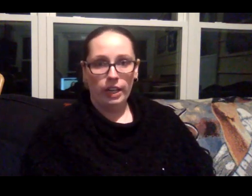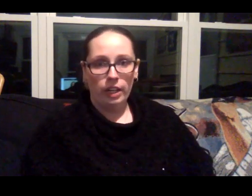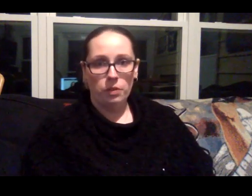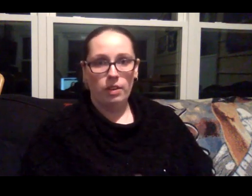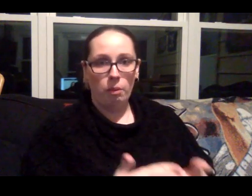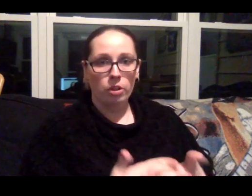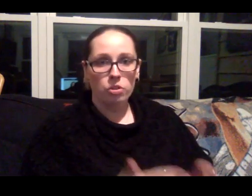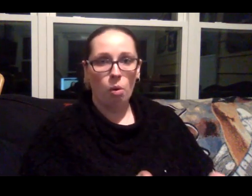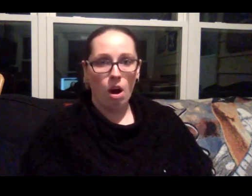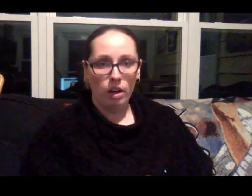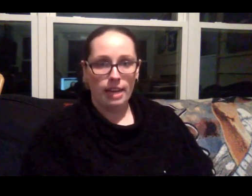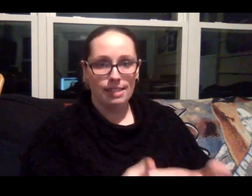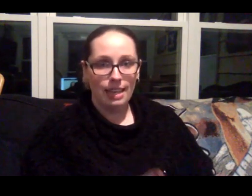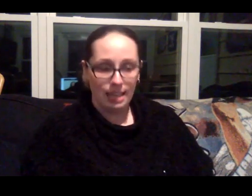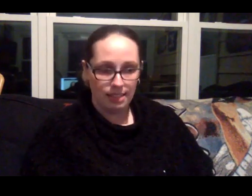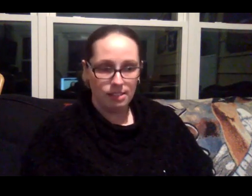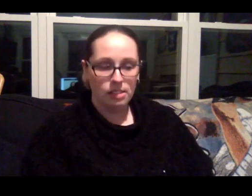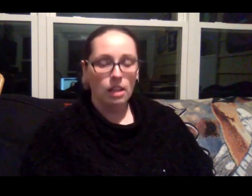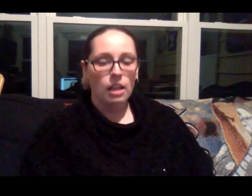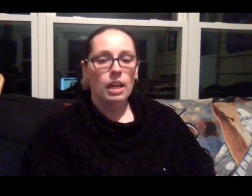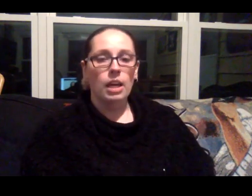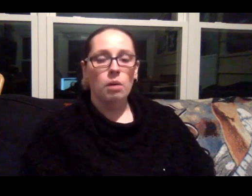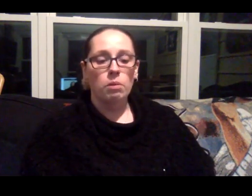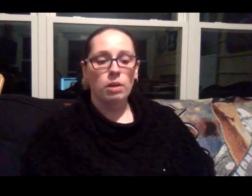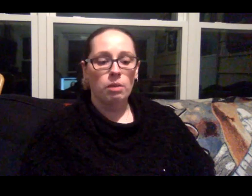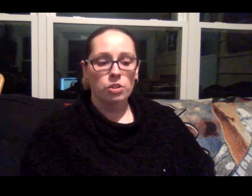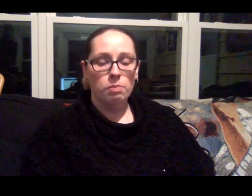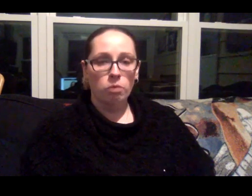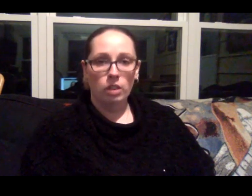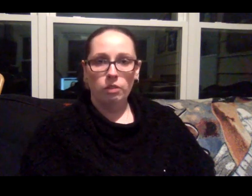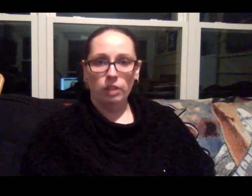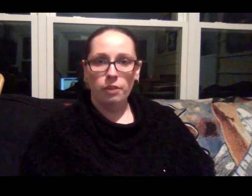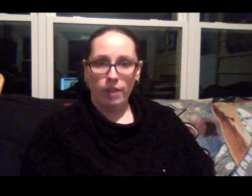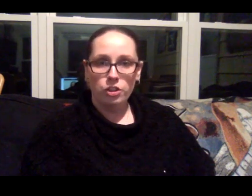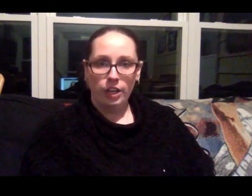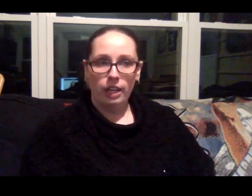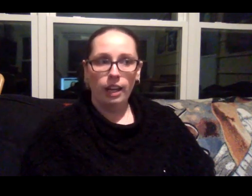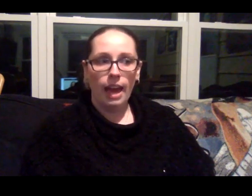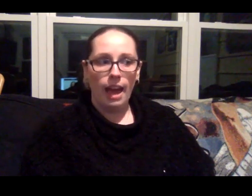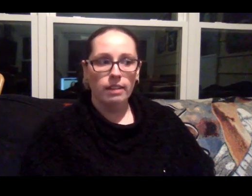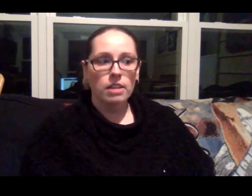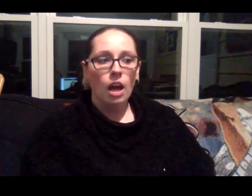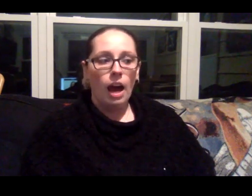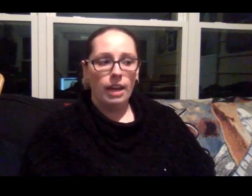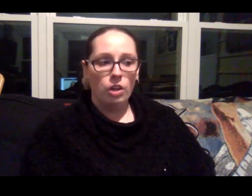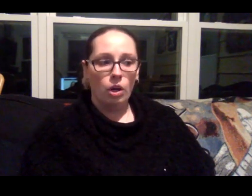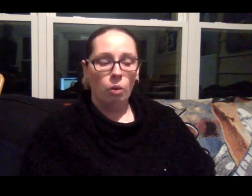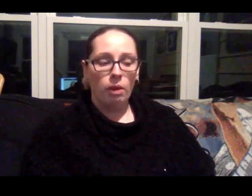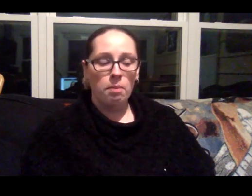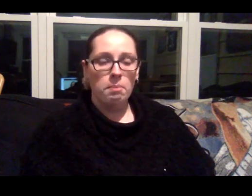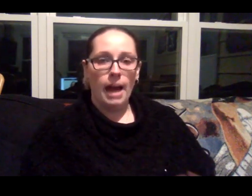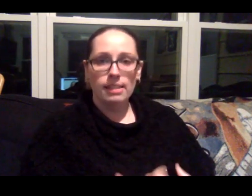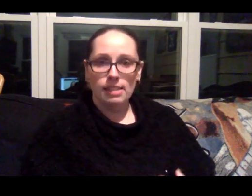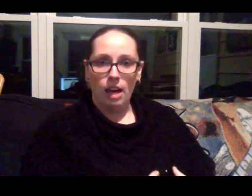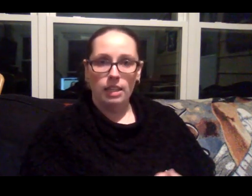in our kiddos and they work so hard as it is, it would, it would just be really, really frustrating. And I know